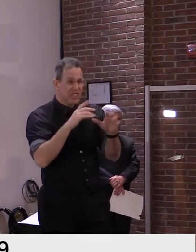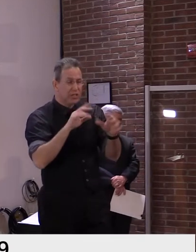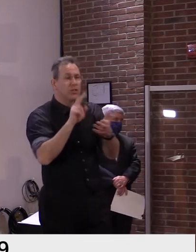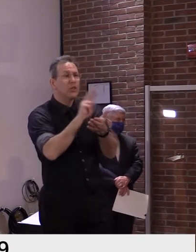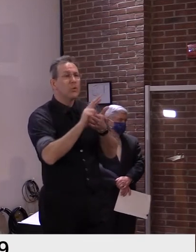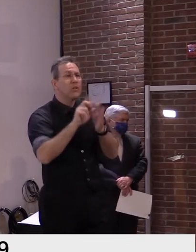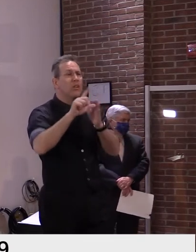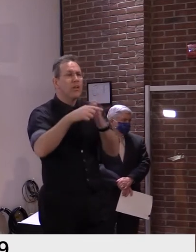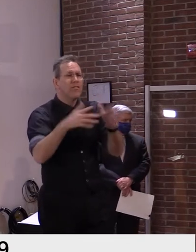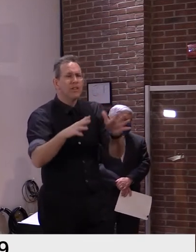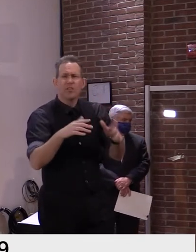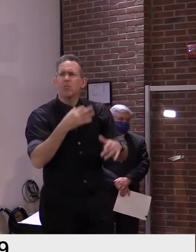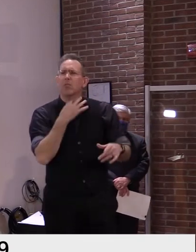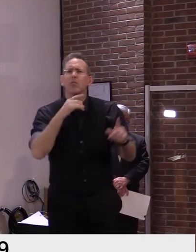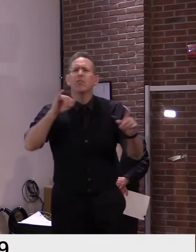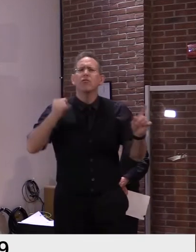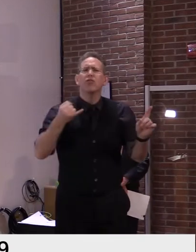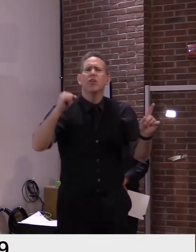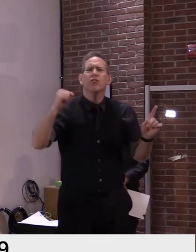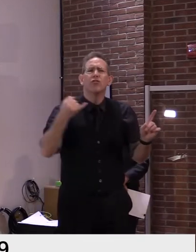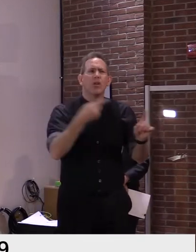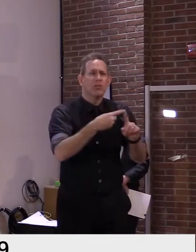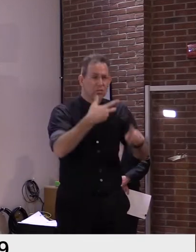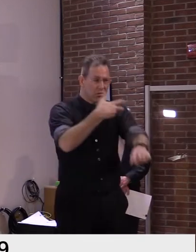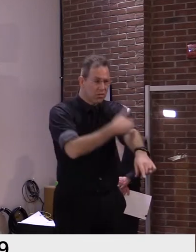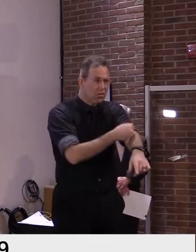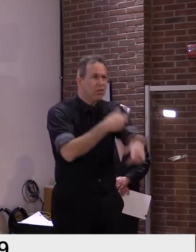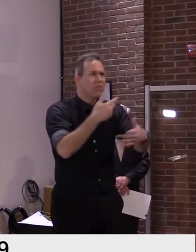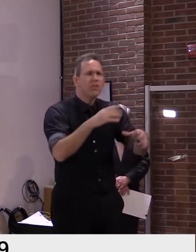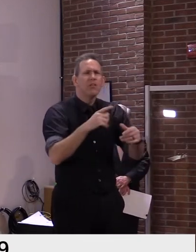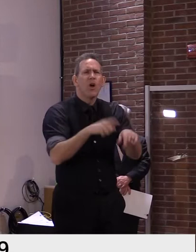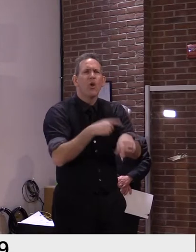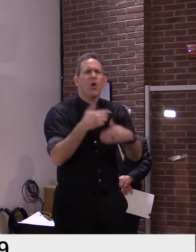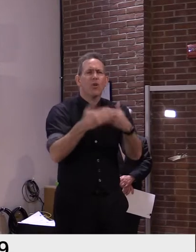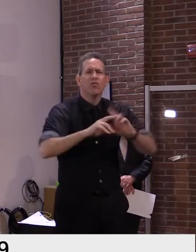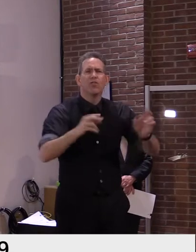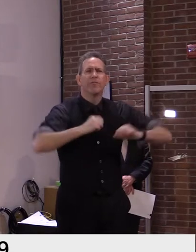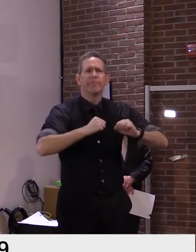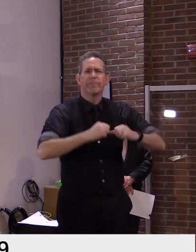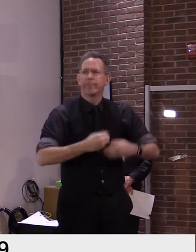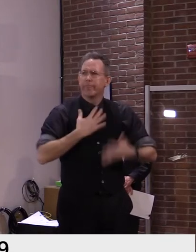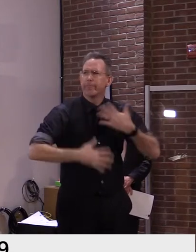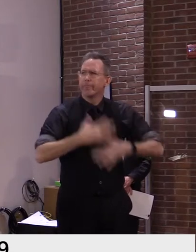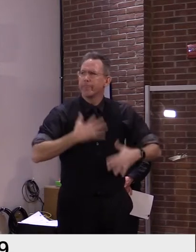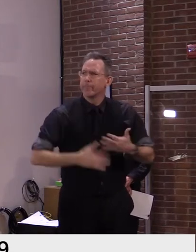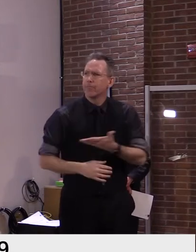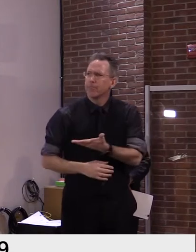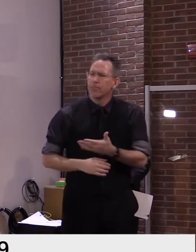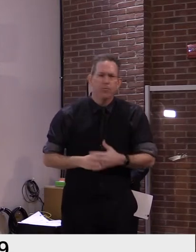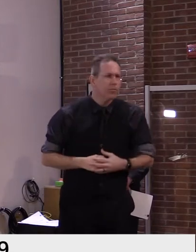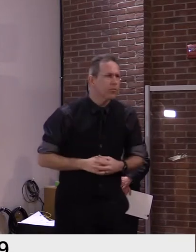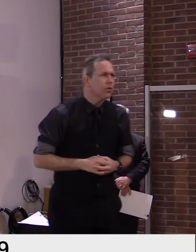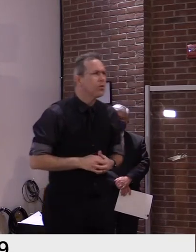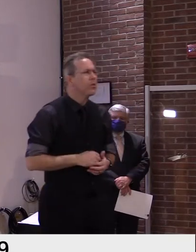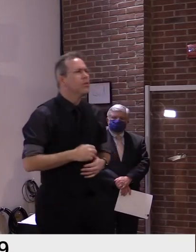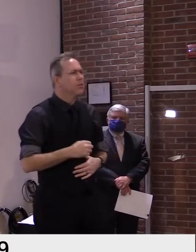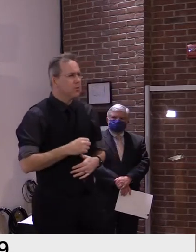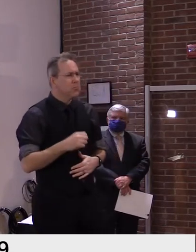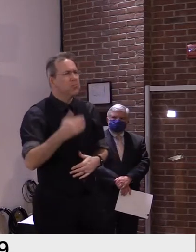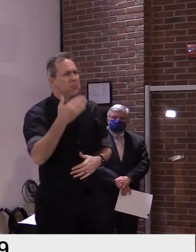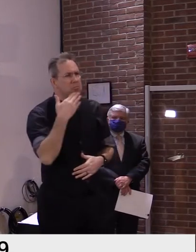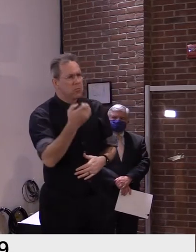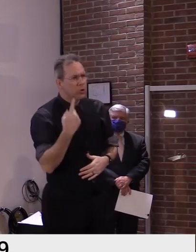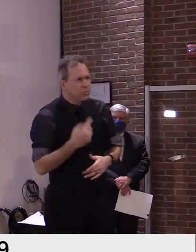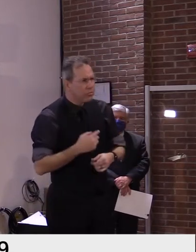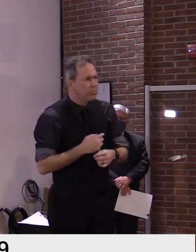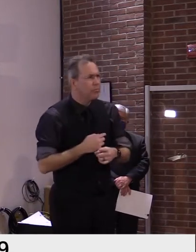study trials did actually look at 2 weeks and at 4 weeks. And the kind of data that I